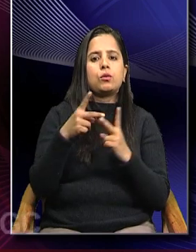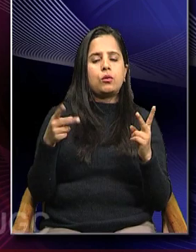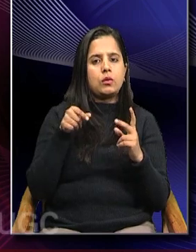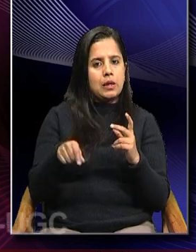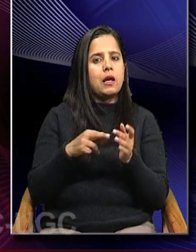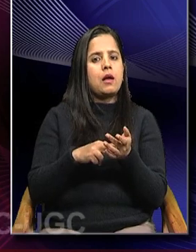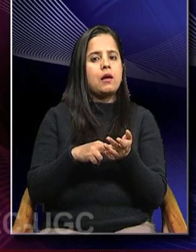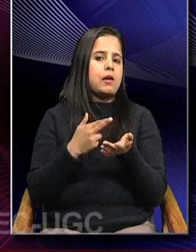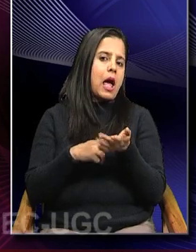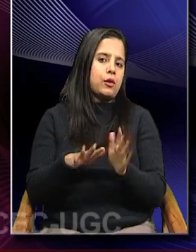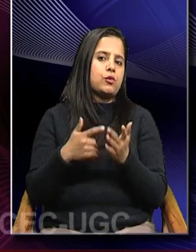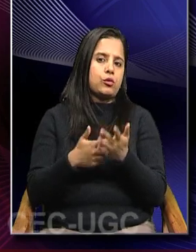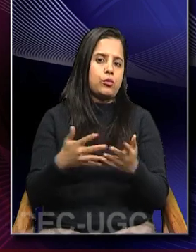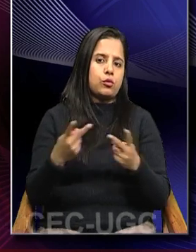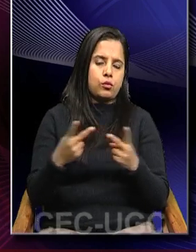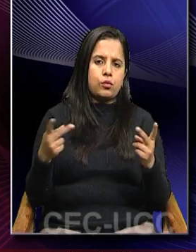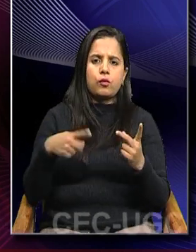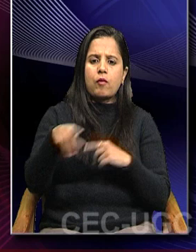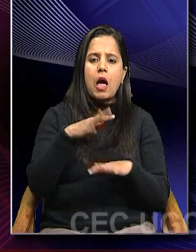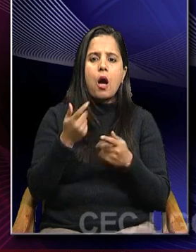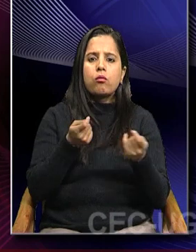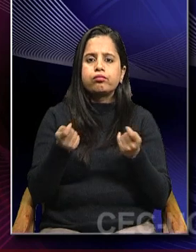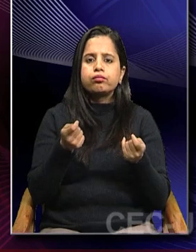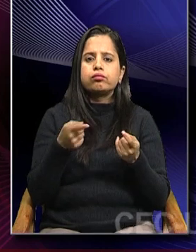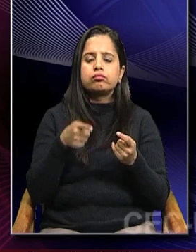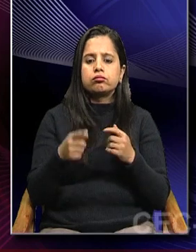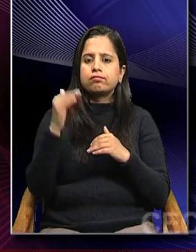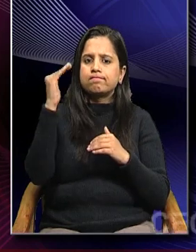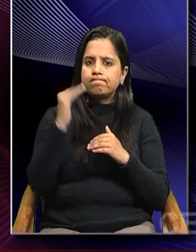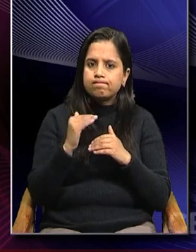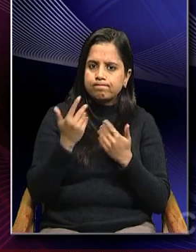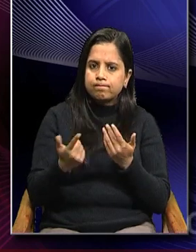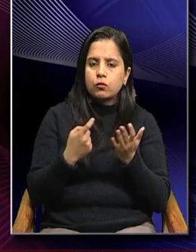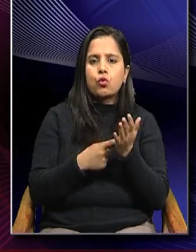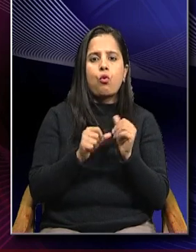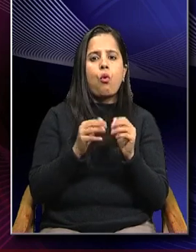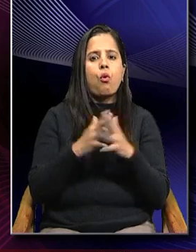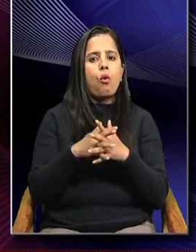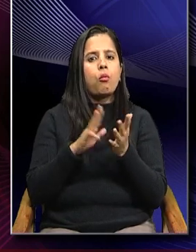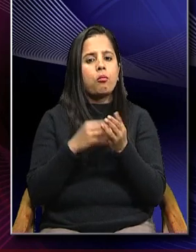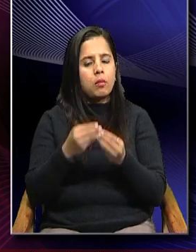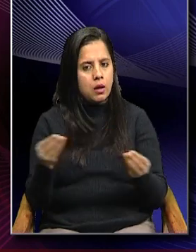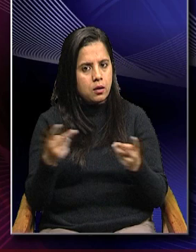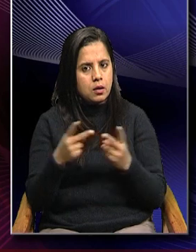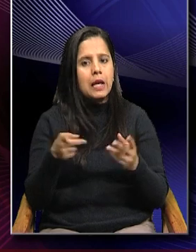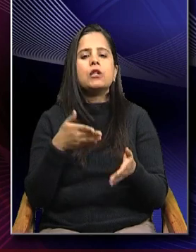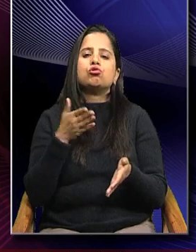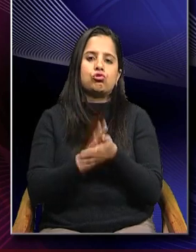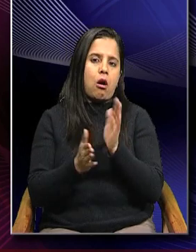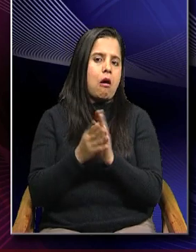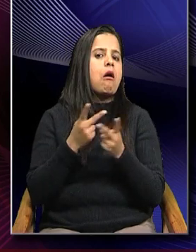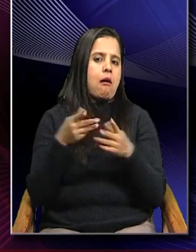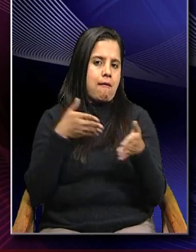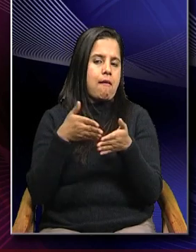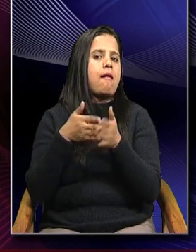the natural resource. So, how to deal with this shortage of raw material, that is a challenge,